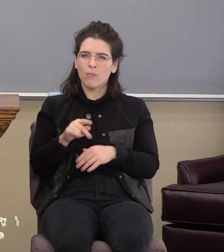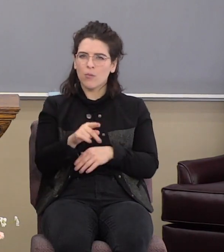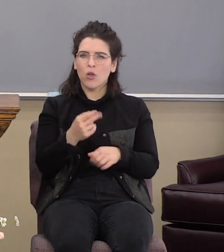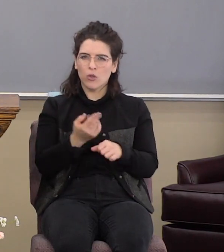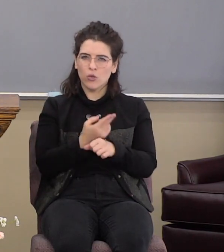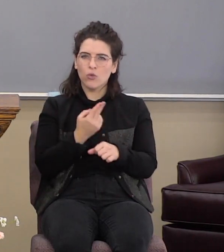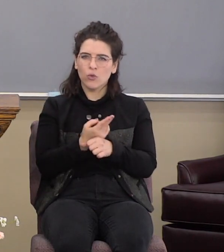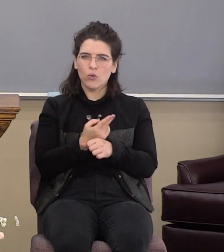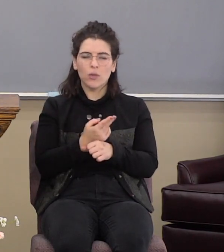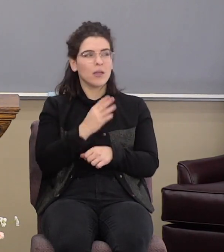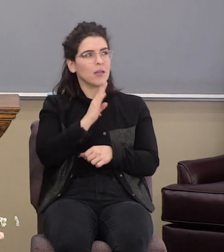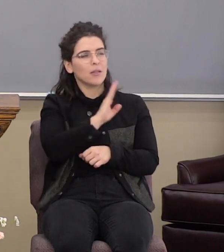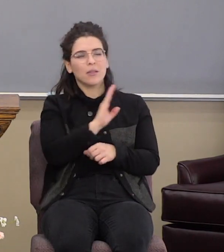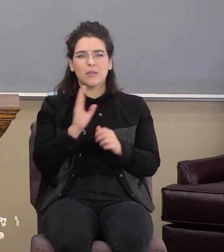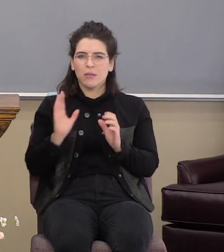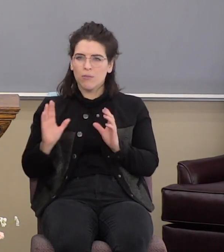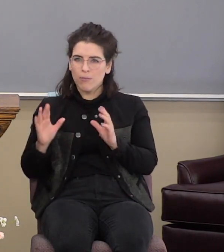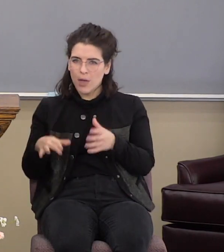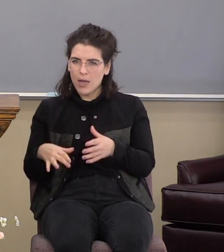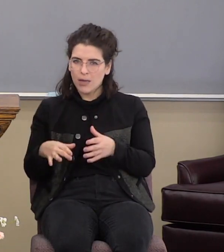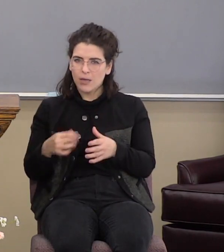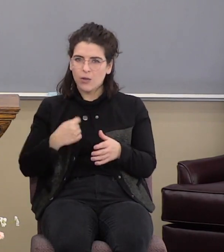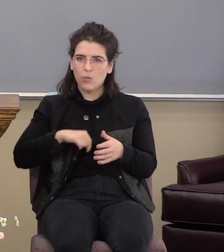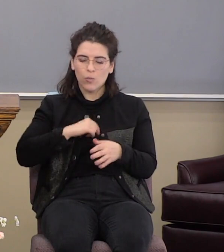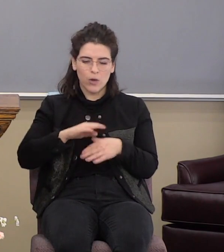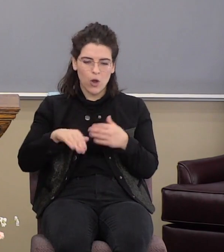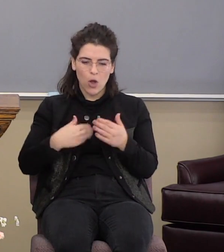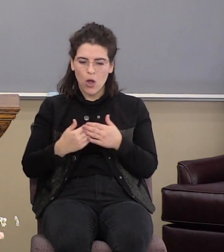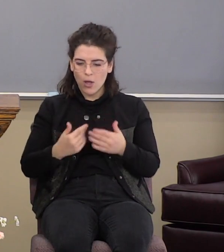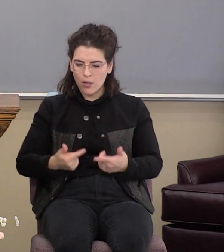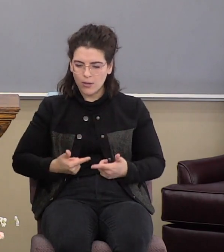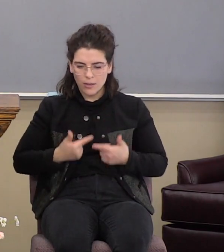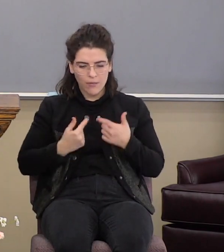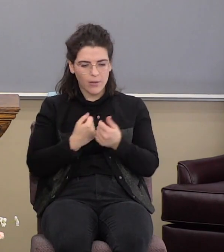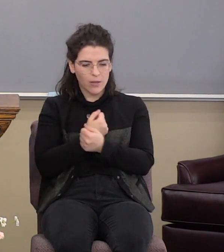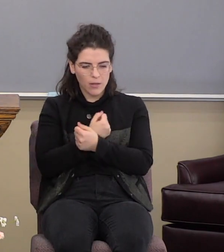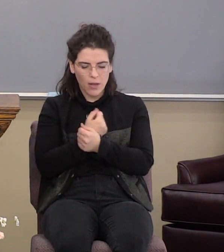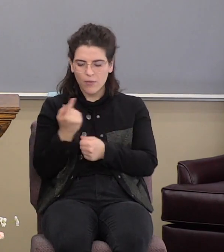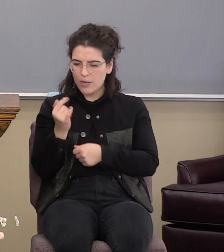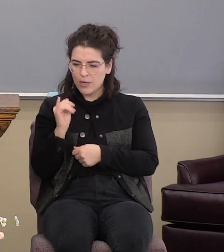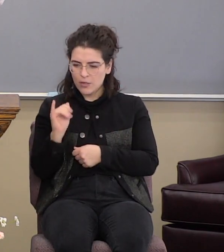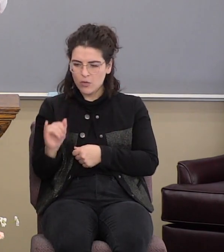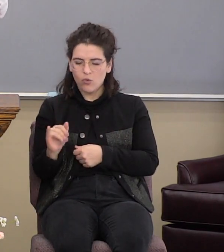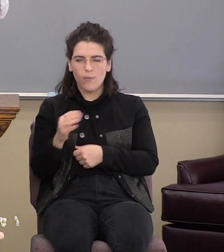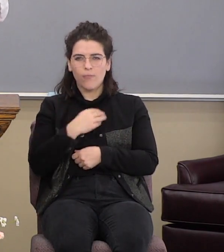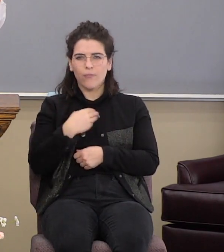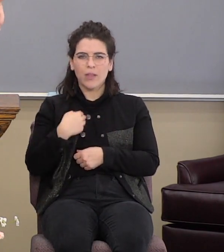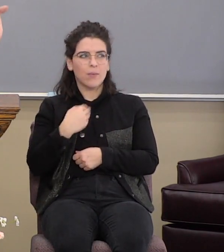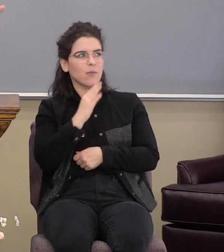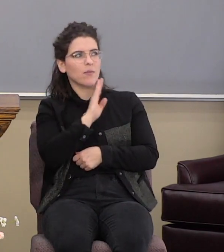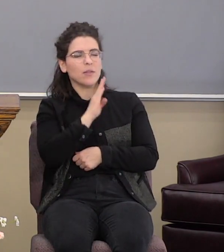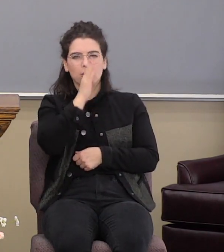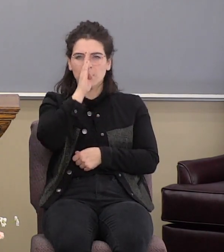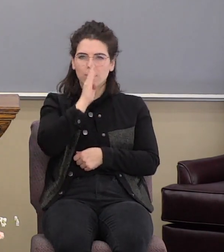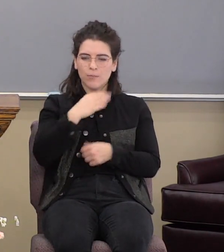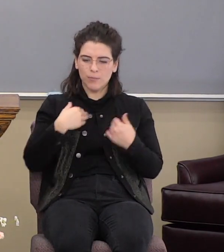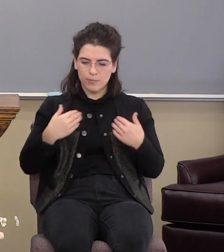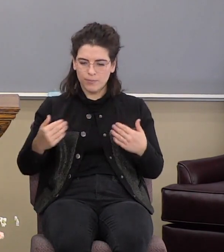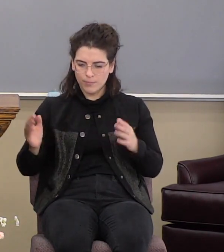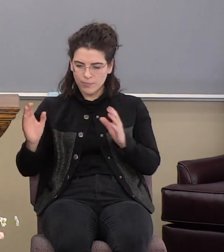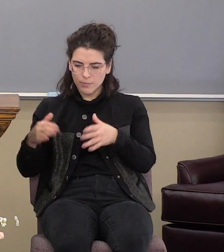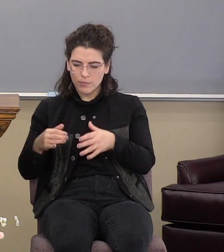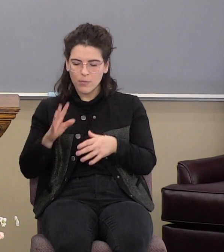uses. It's his body. We are all living, loving, eternal members of his body. So you talk about